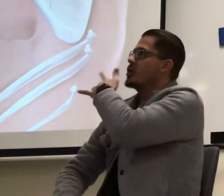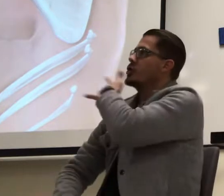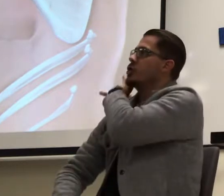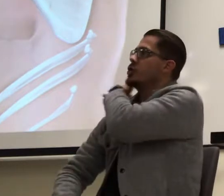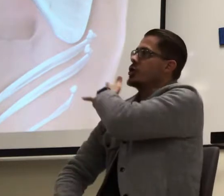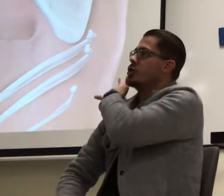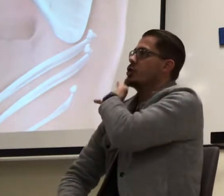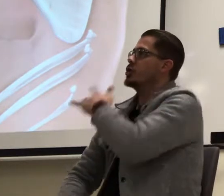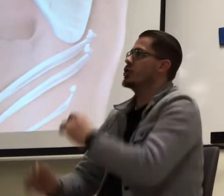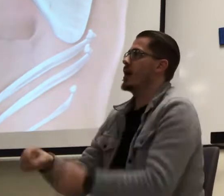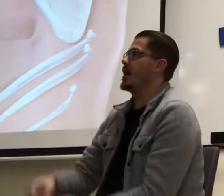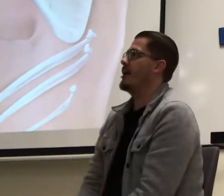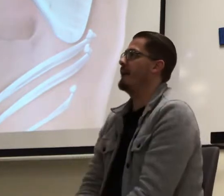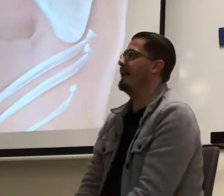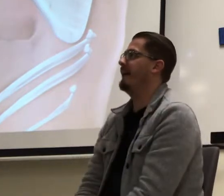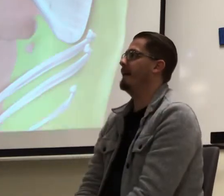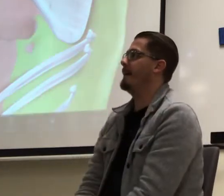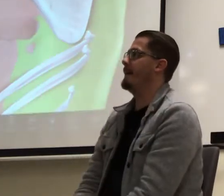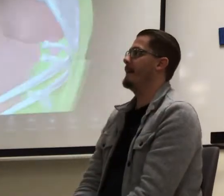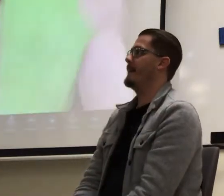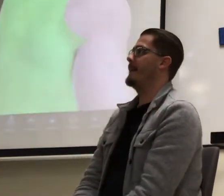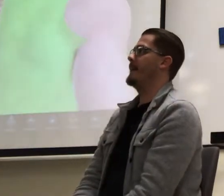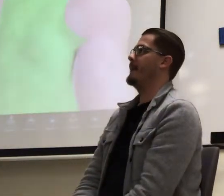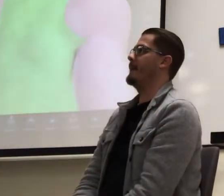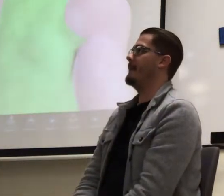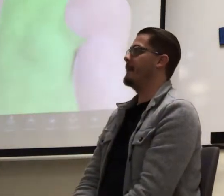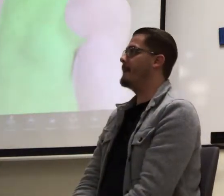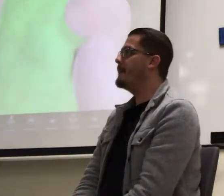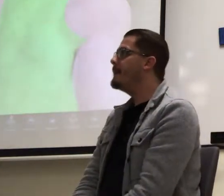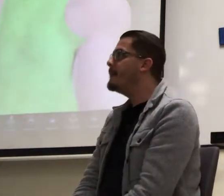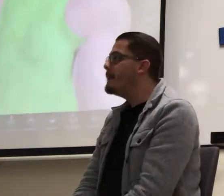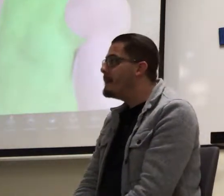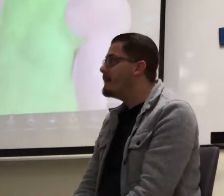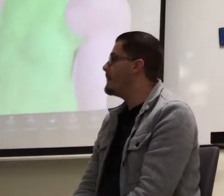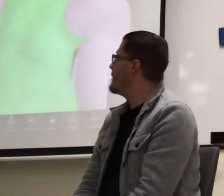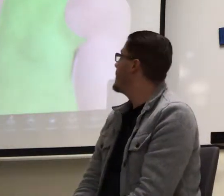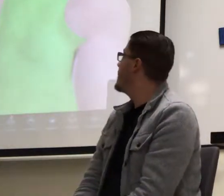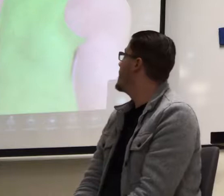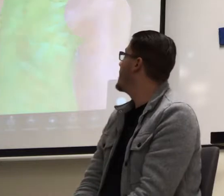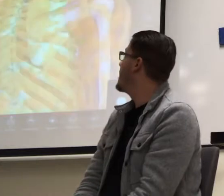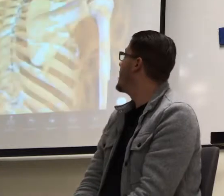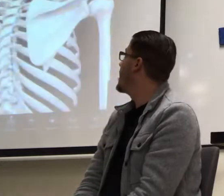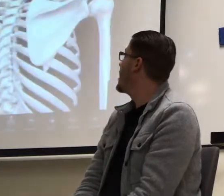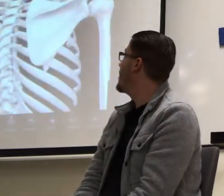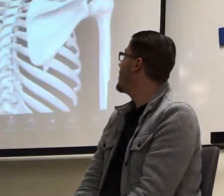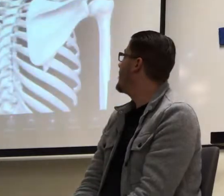since you can palpate them. So let's kind of get it out of the body. Let me turn the skin off.